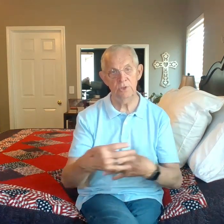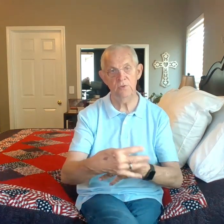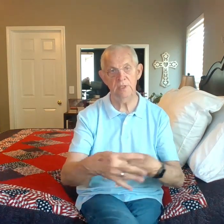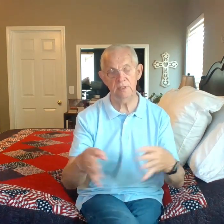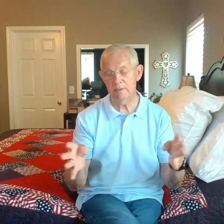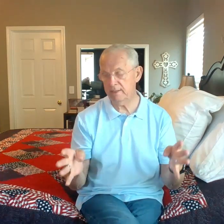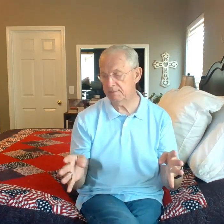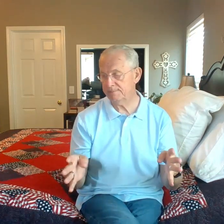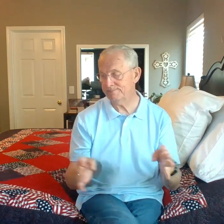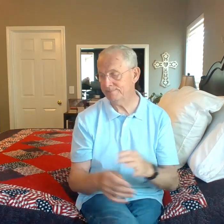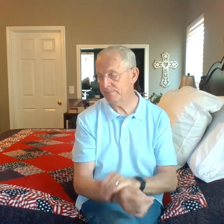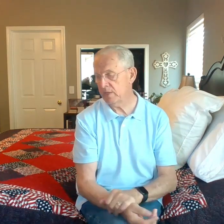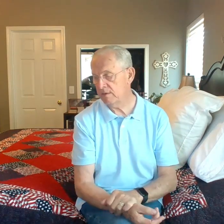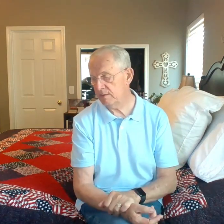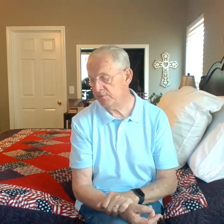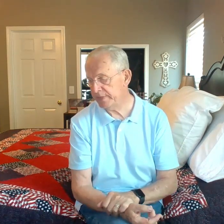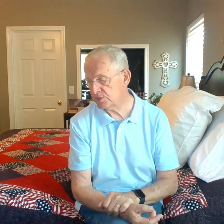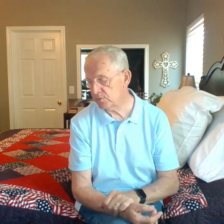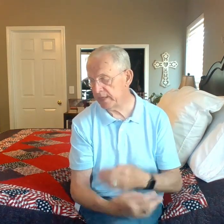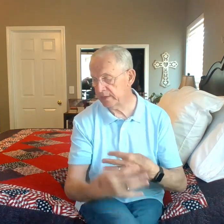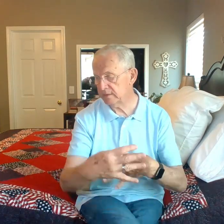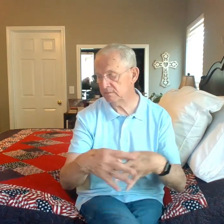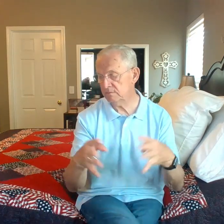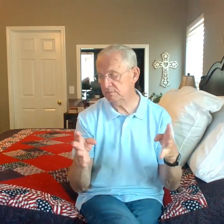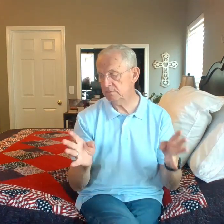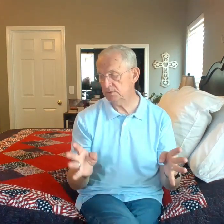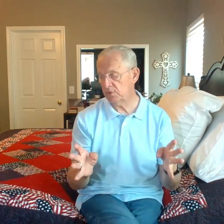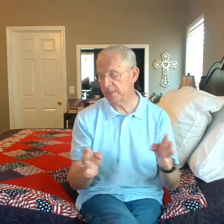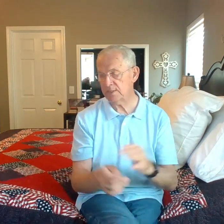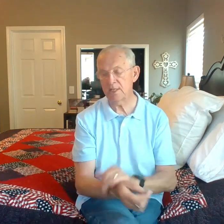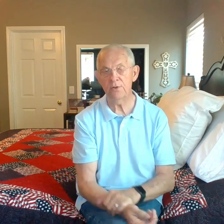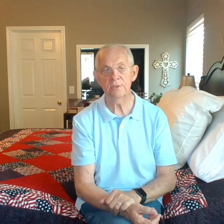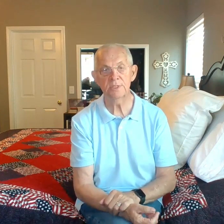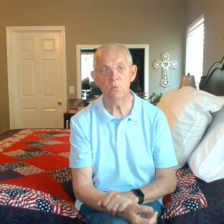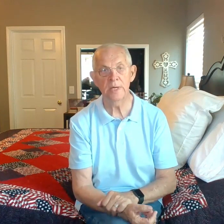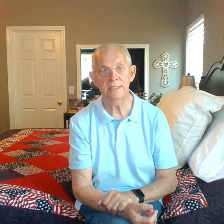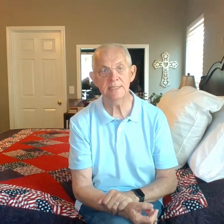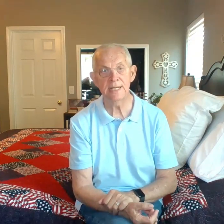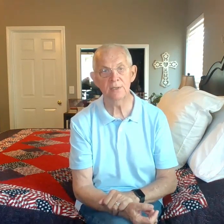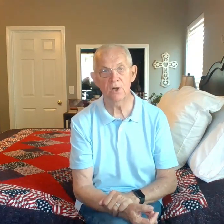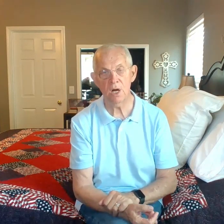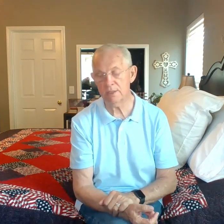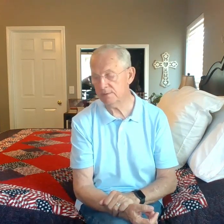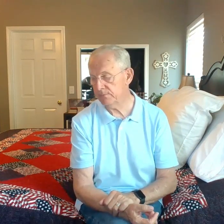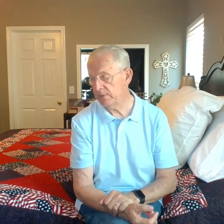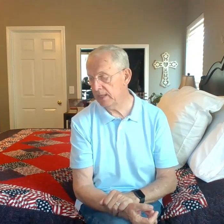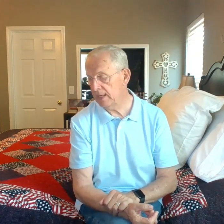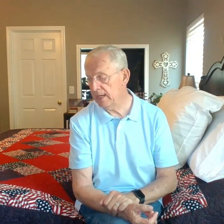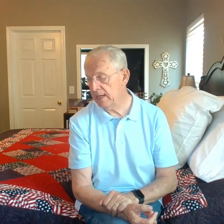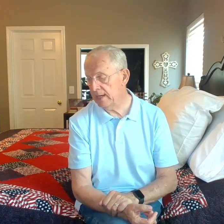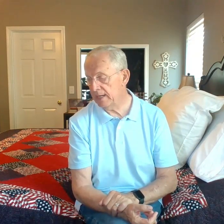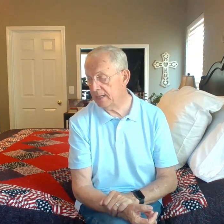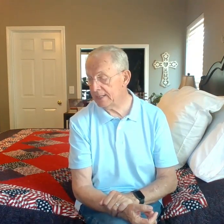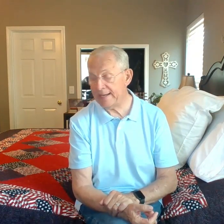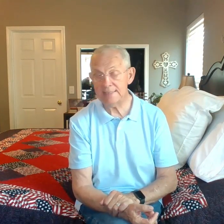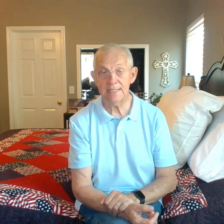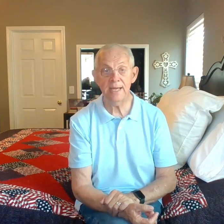the fence around it. So that's another way to sign garden. Last sign